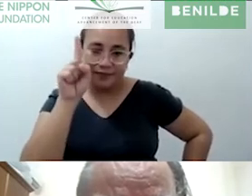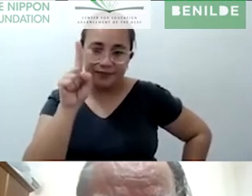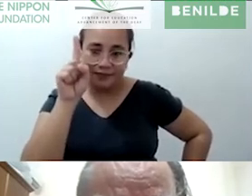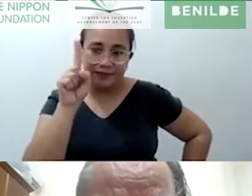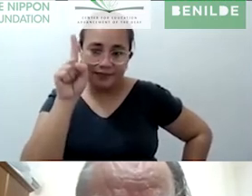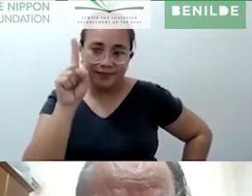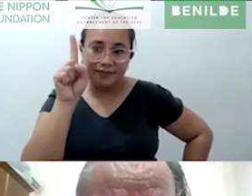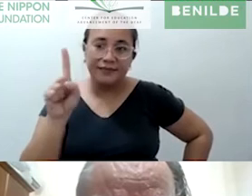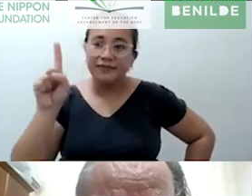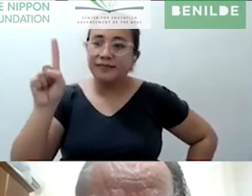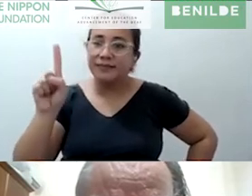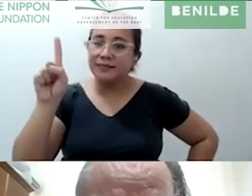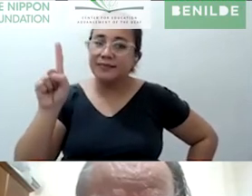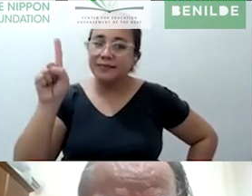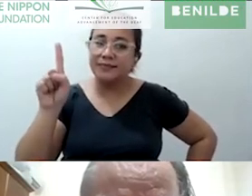up.